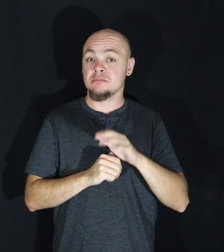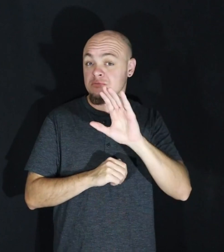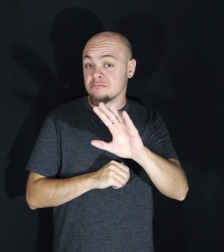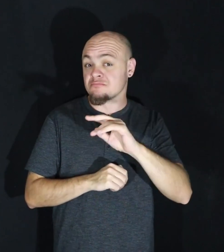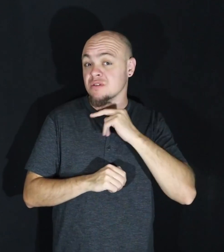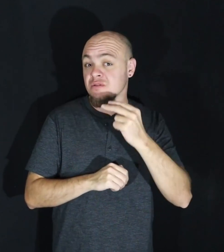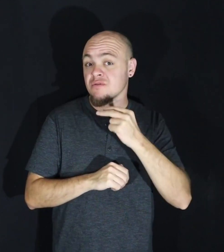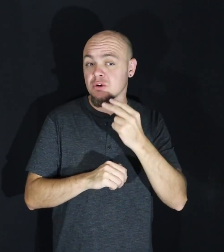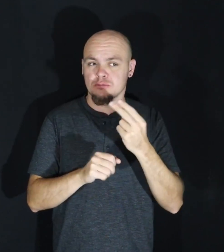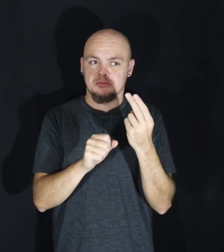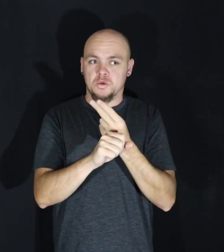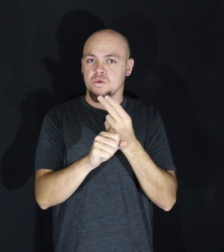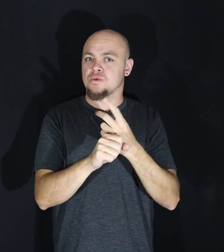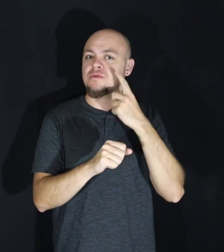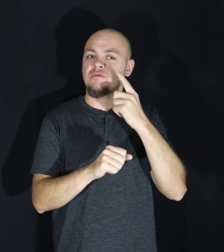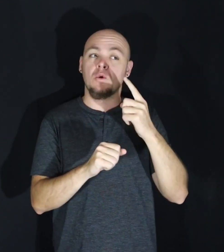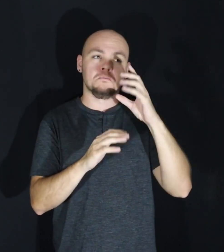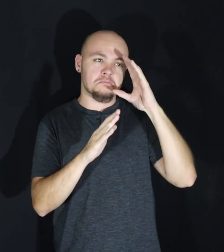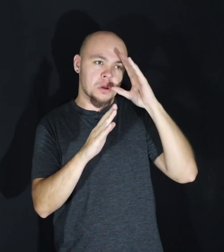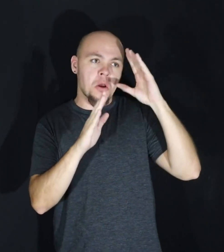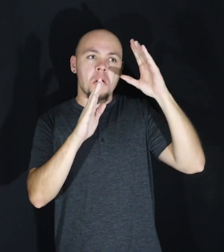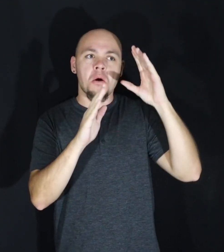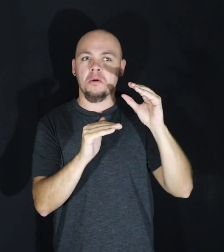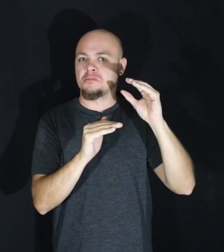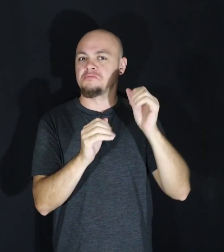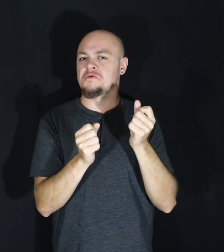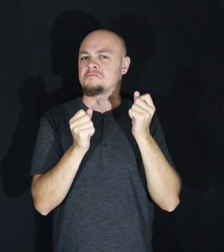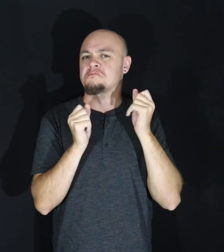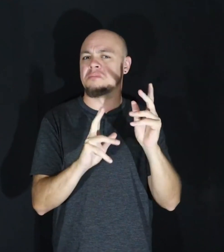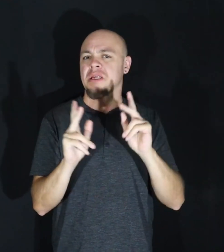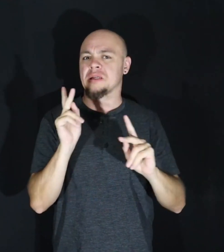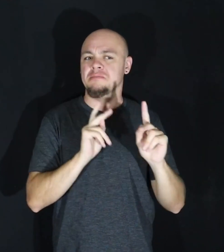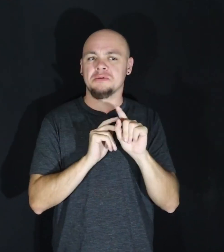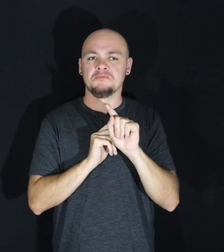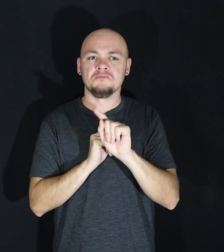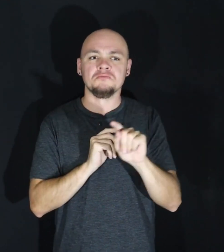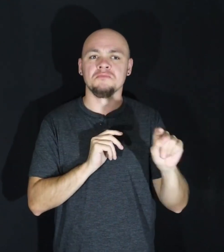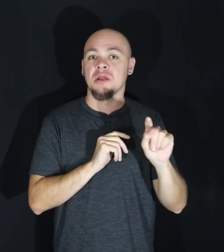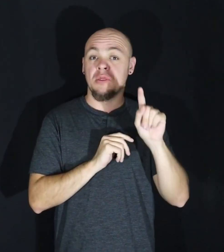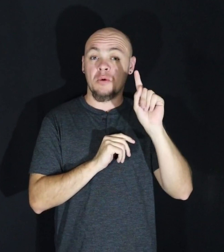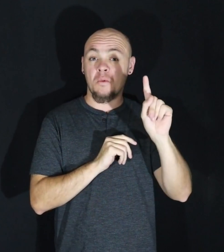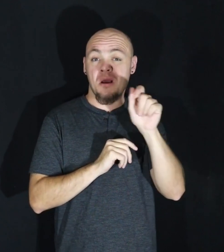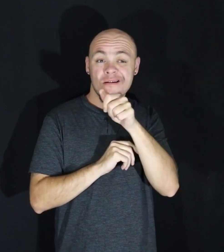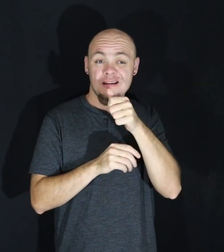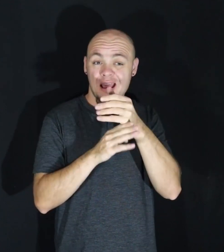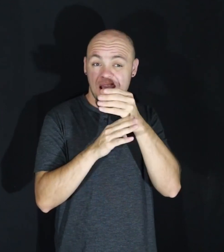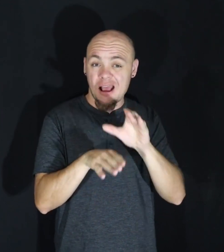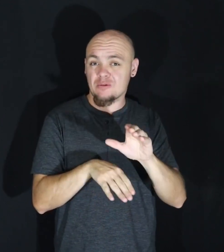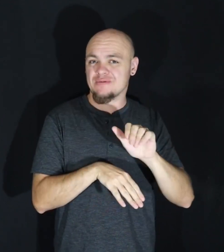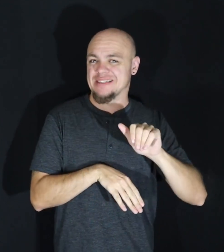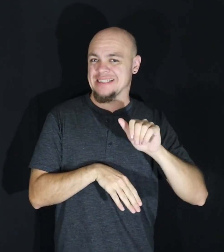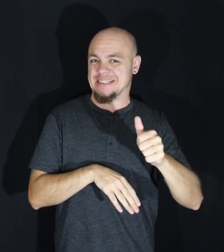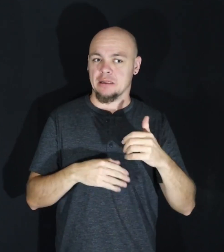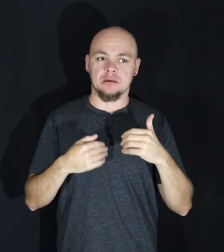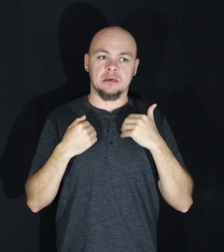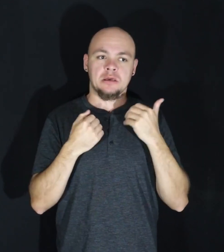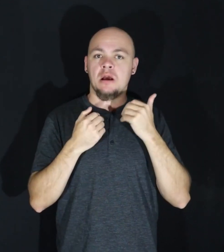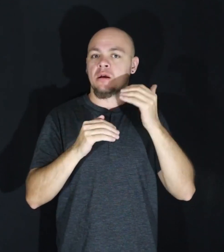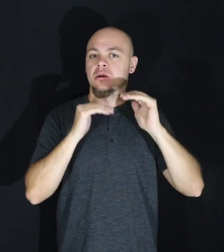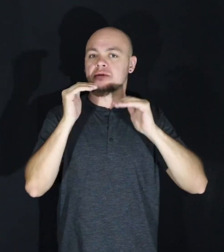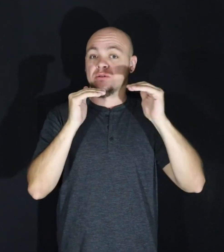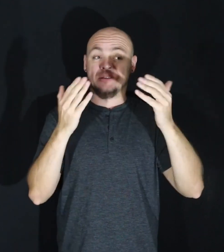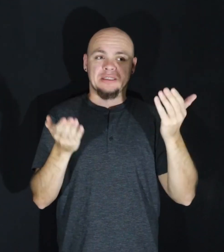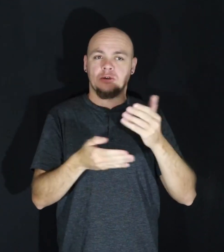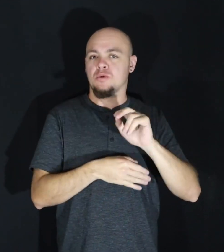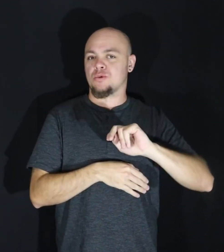voice to bring hope to so many of the 1 in 10 young adults with disabilities here